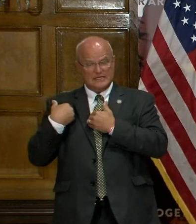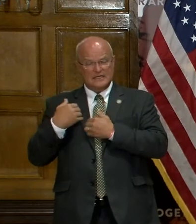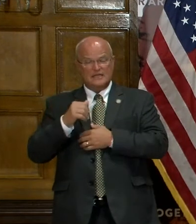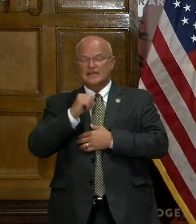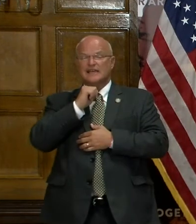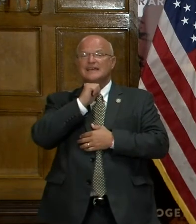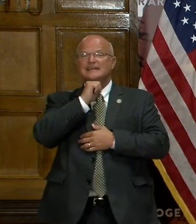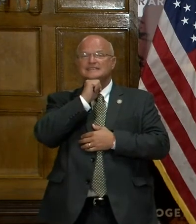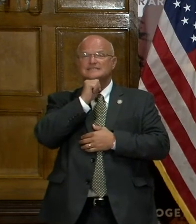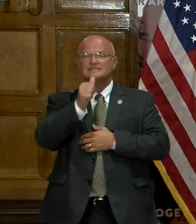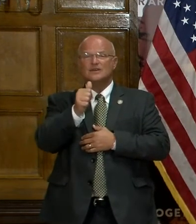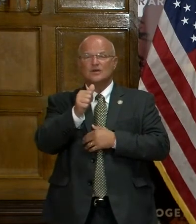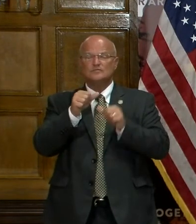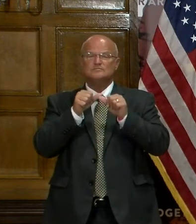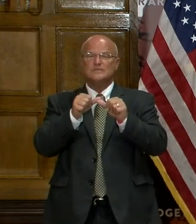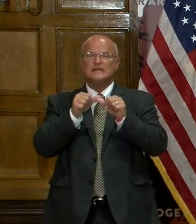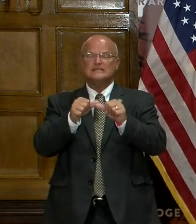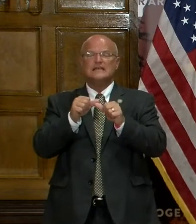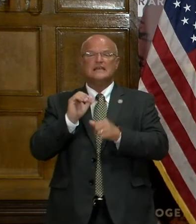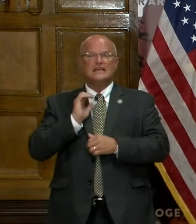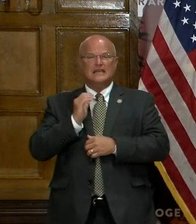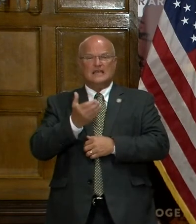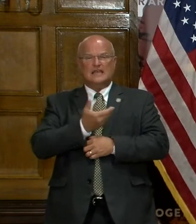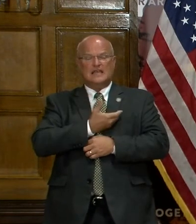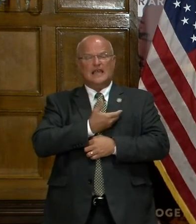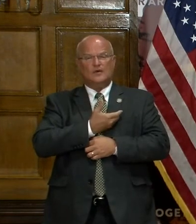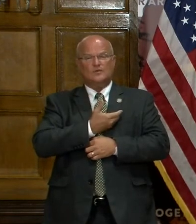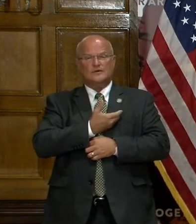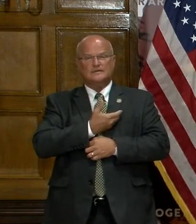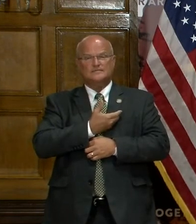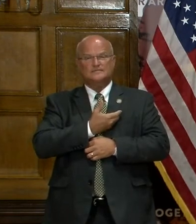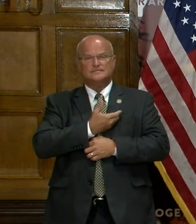don't maintain our